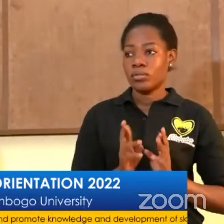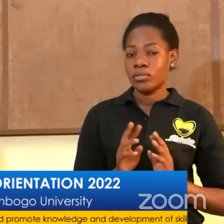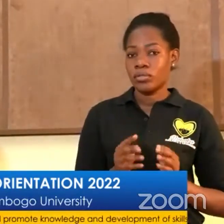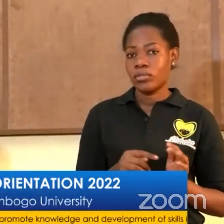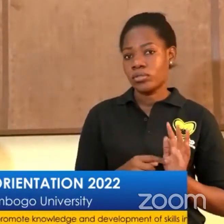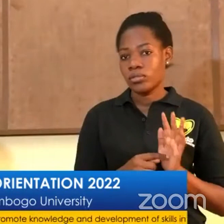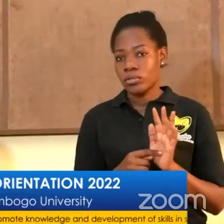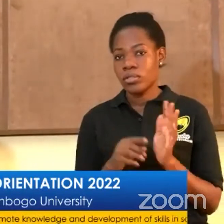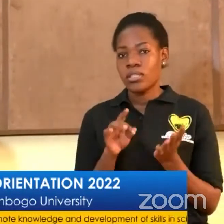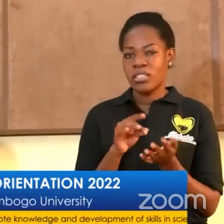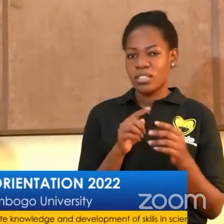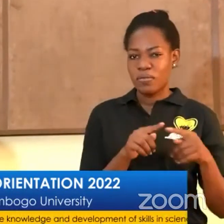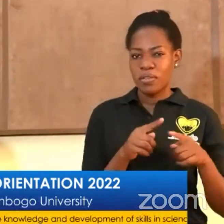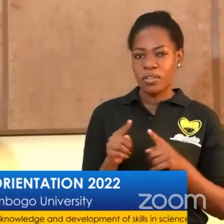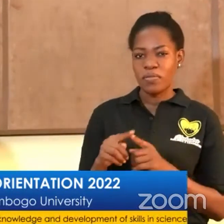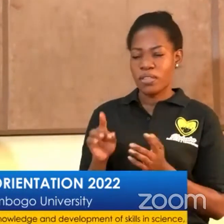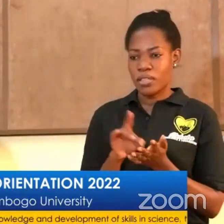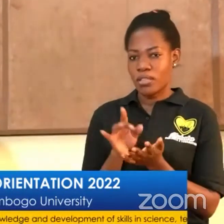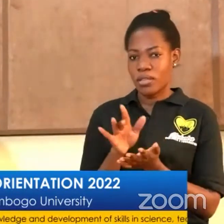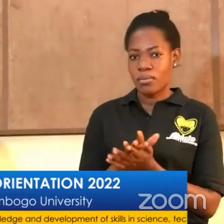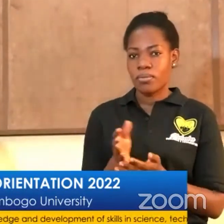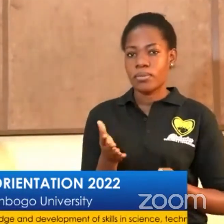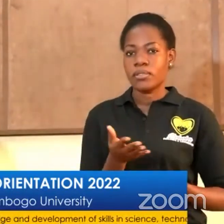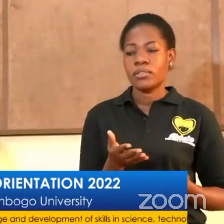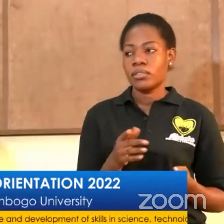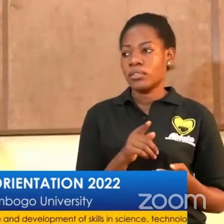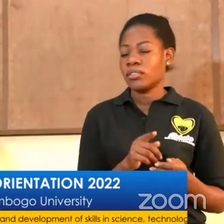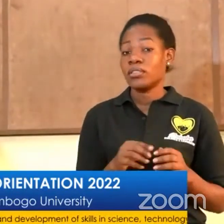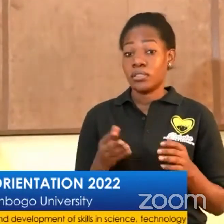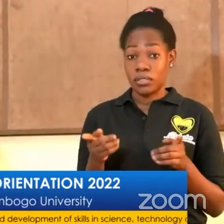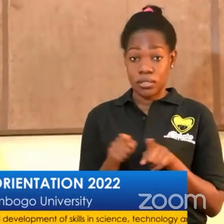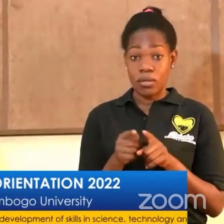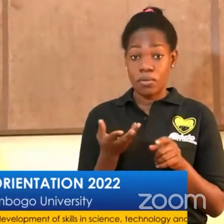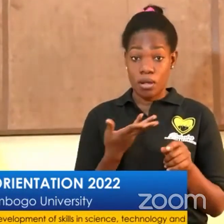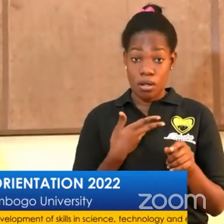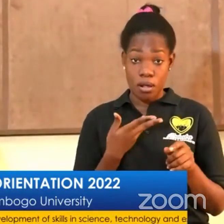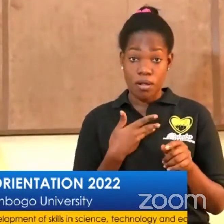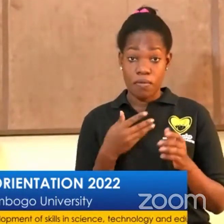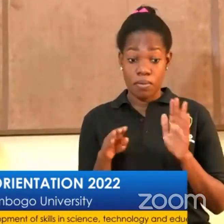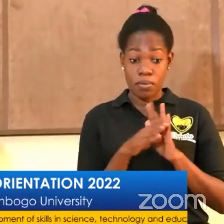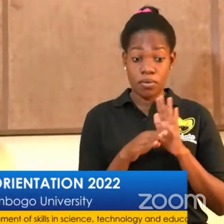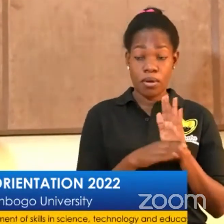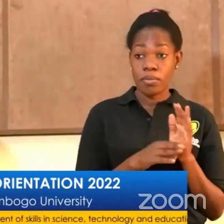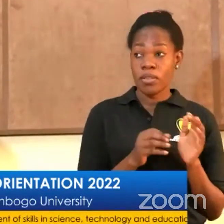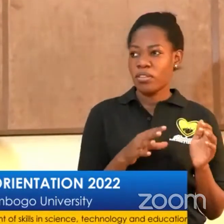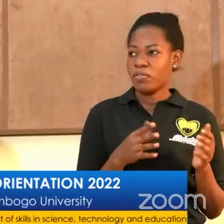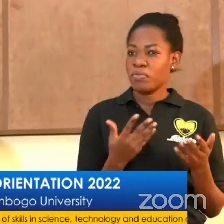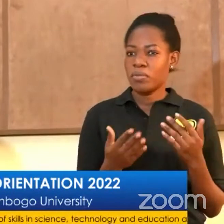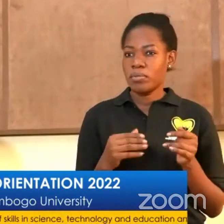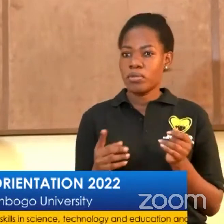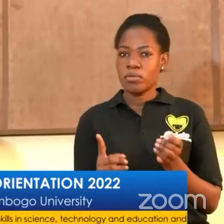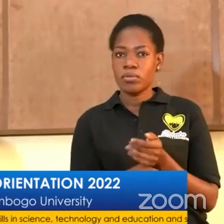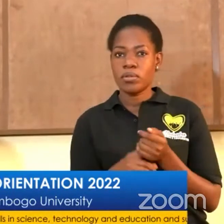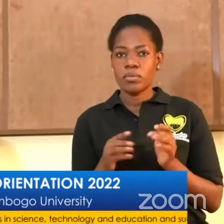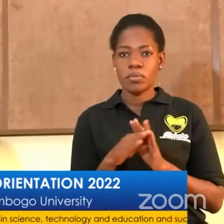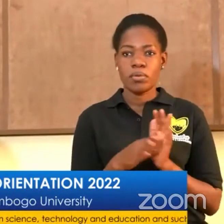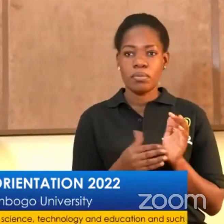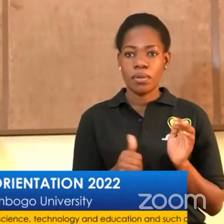we subscribe to. And we have a program. For those who haven't received it, let me read it for